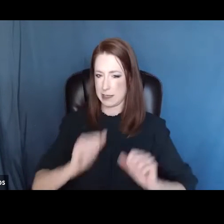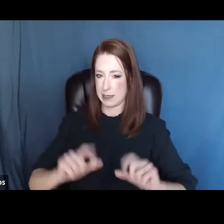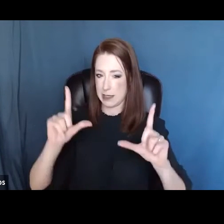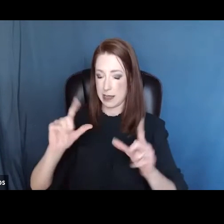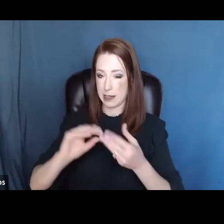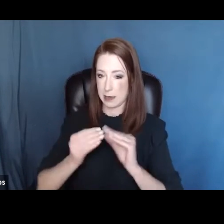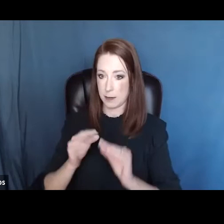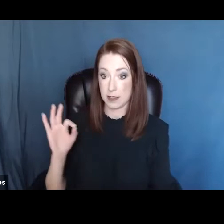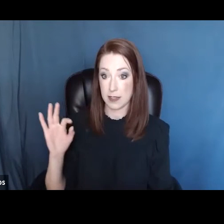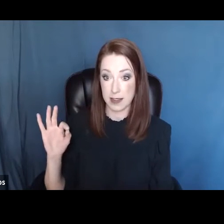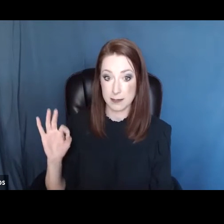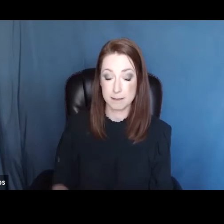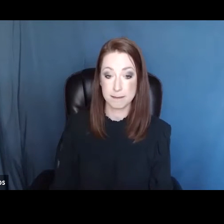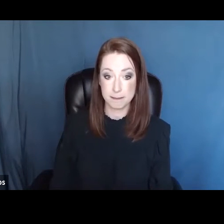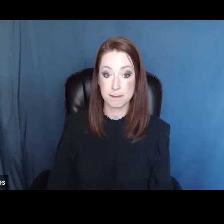9.